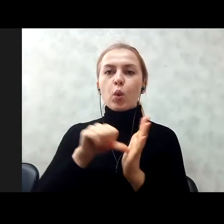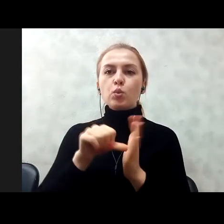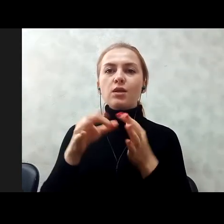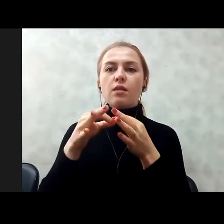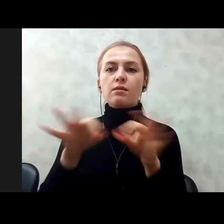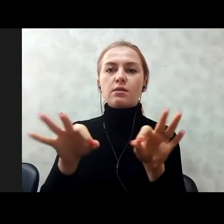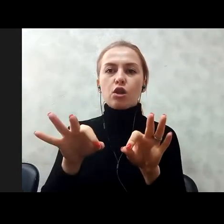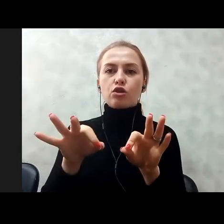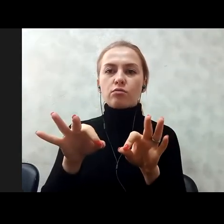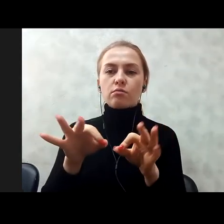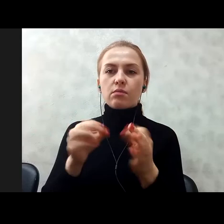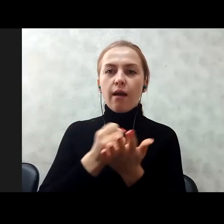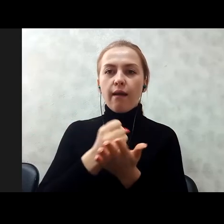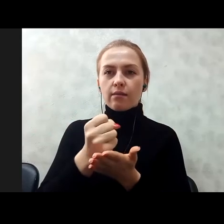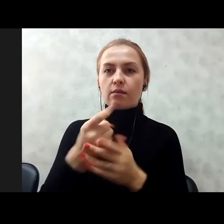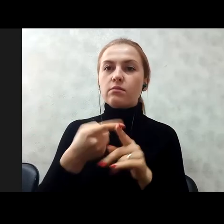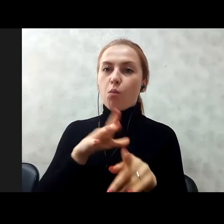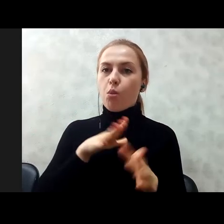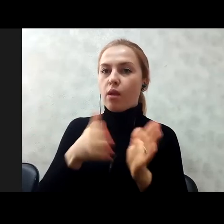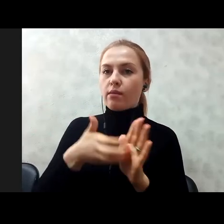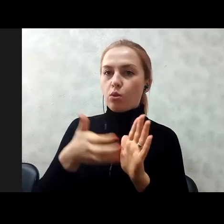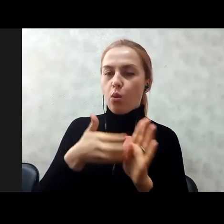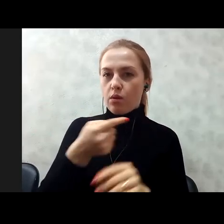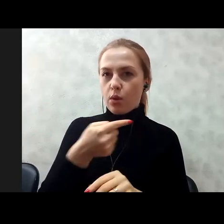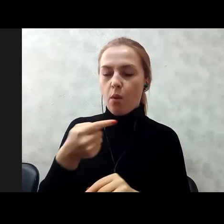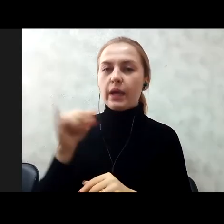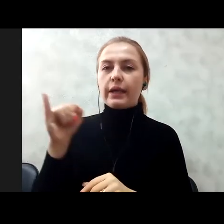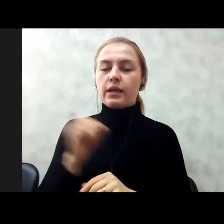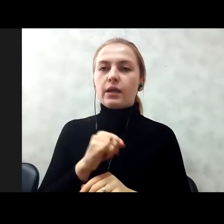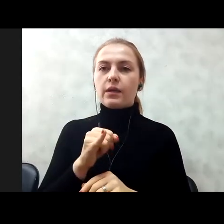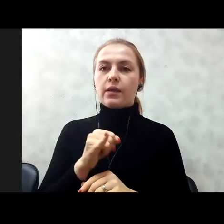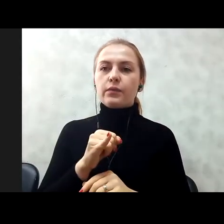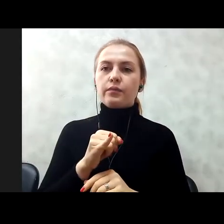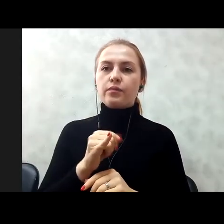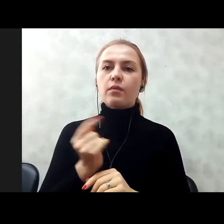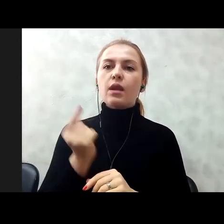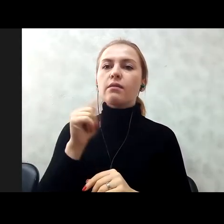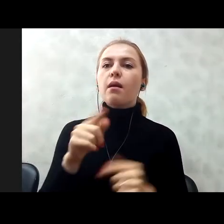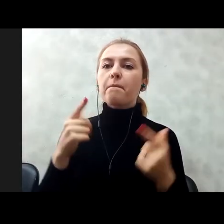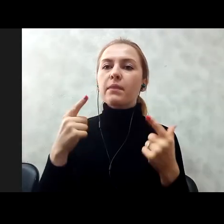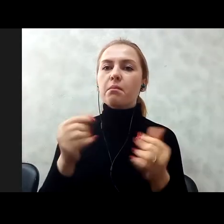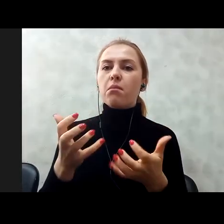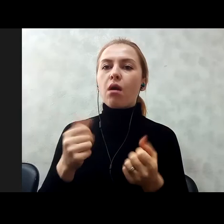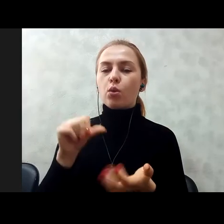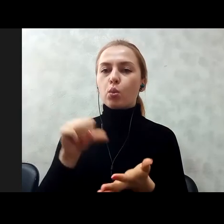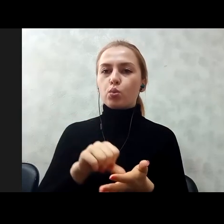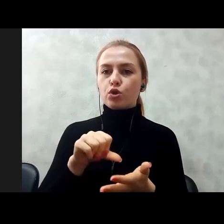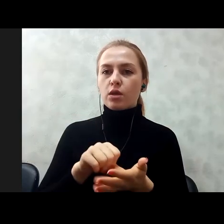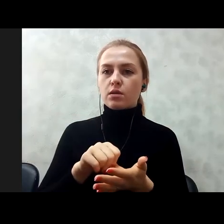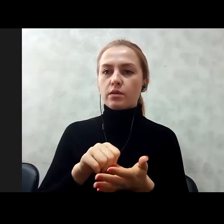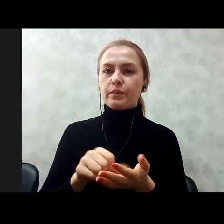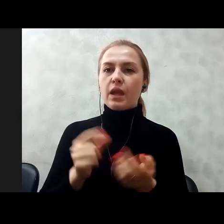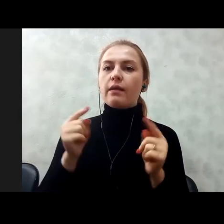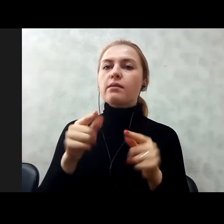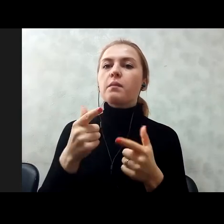allow such candidates in municipalities with more than 10,000 voters, and we believe that that is problematic from the point of